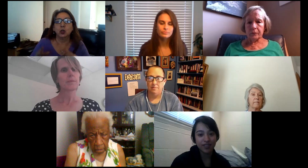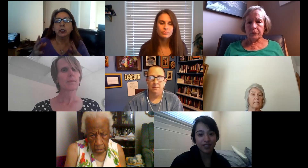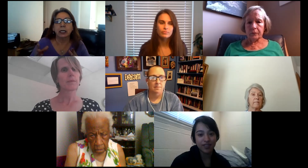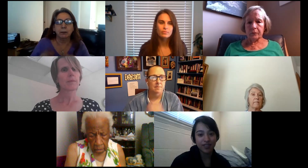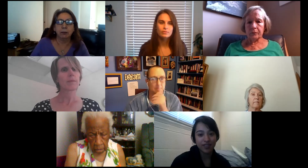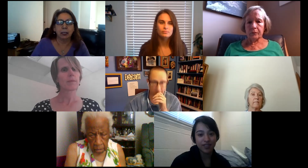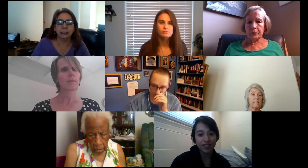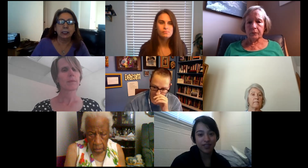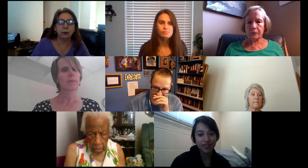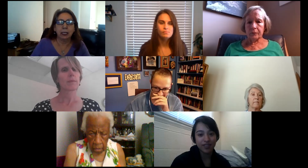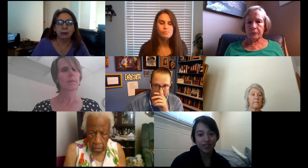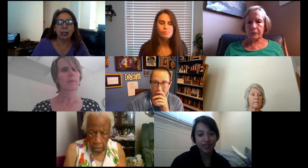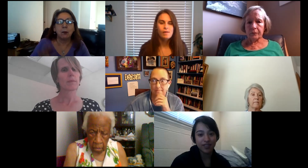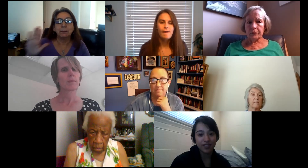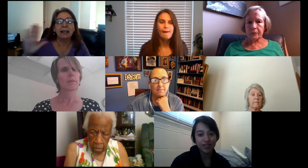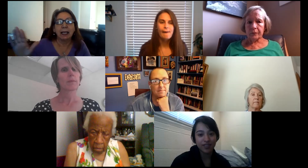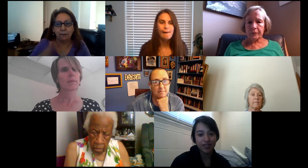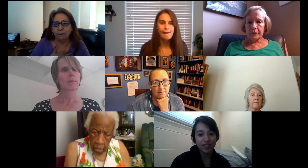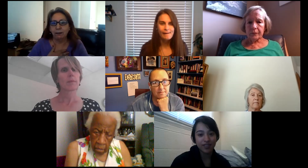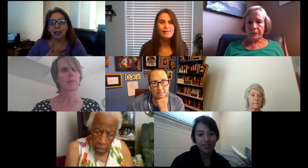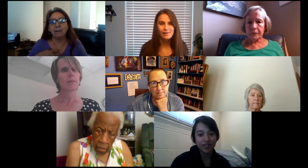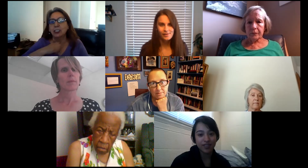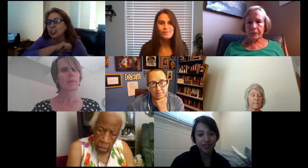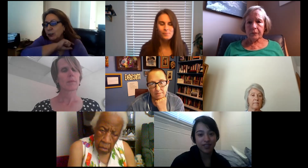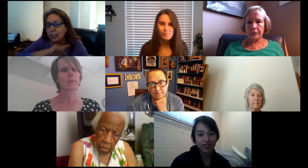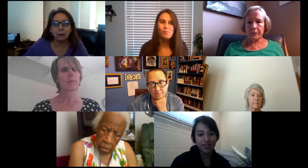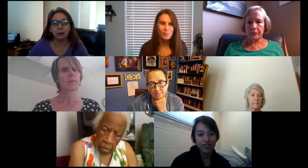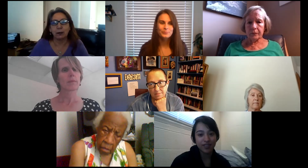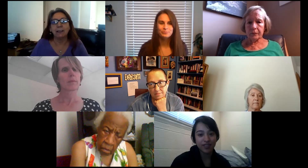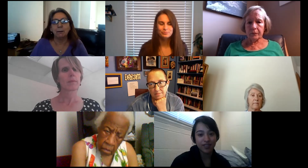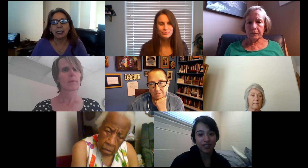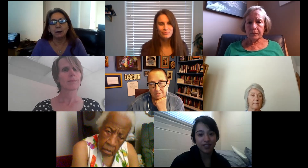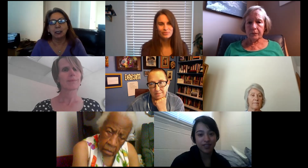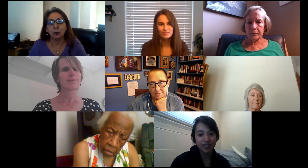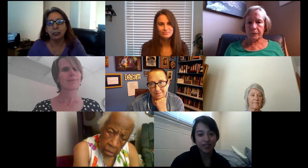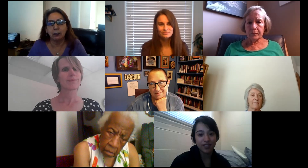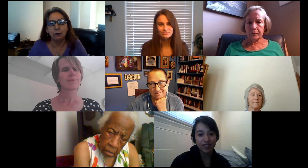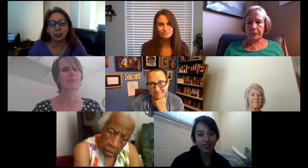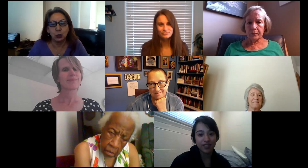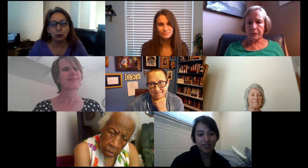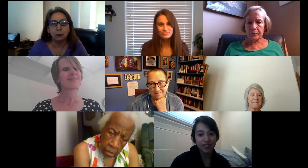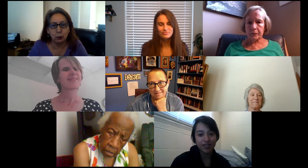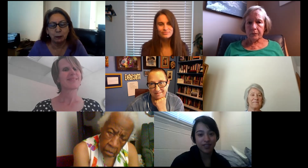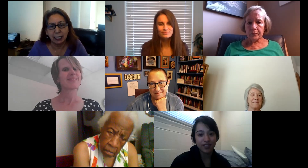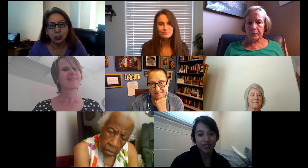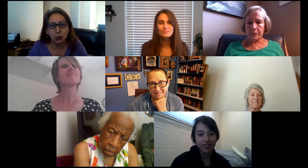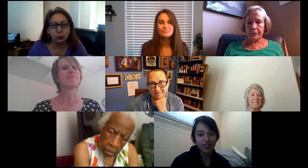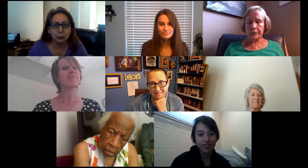joined the center. That was my life. I volunteered everywhere. I even became the coordinator for the children's program. They had a children's